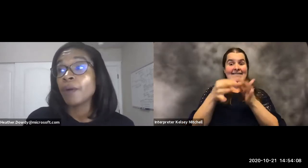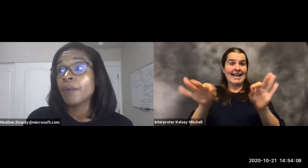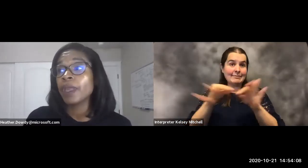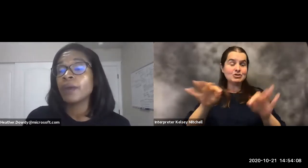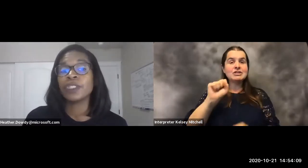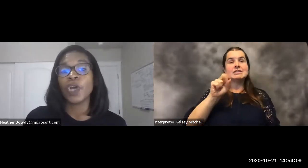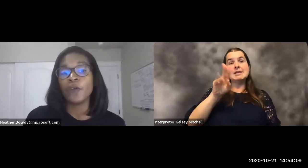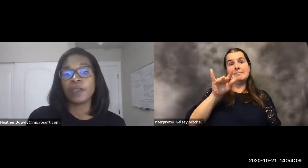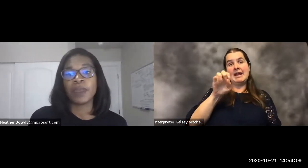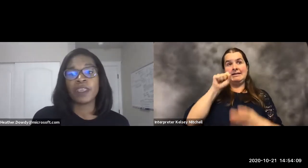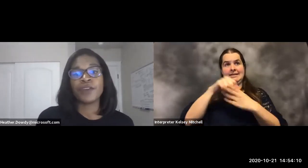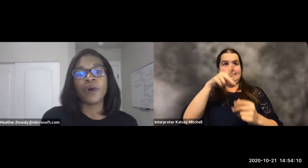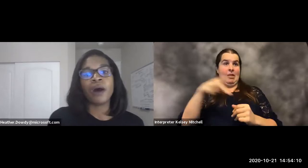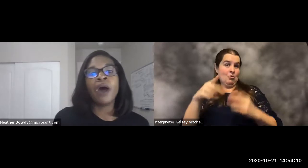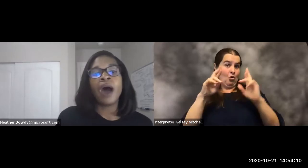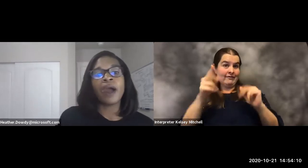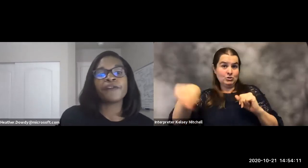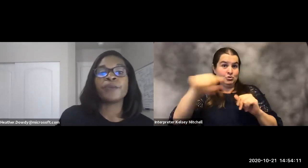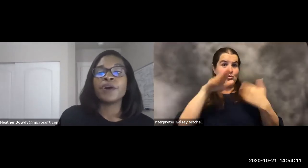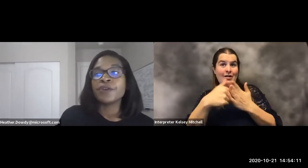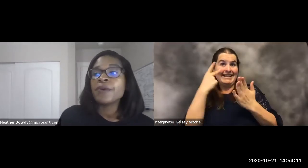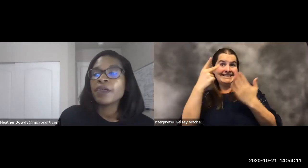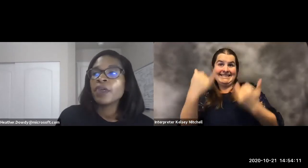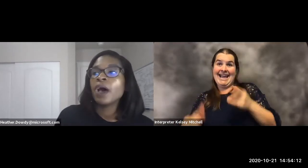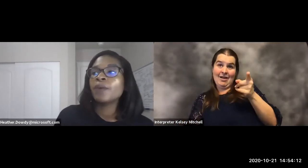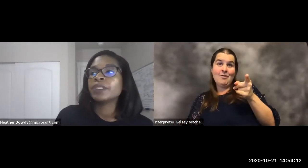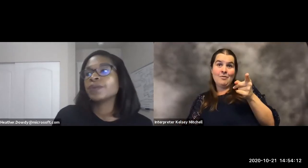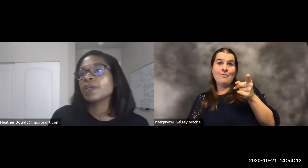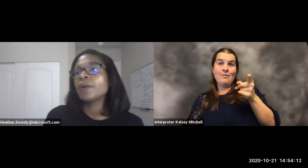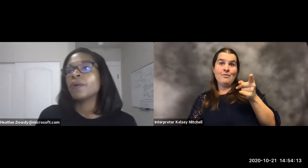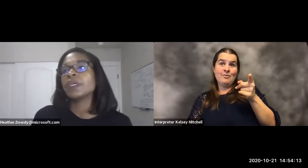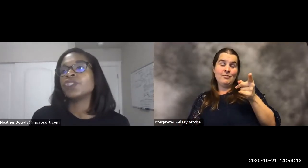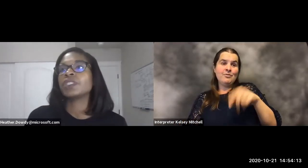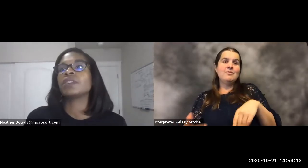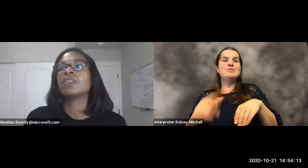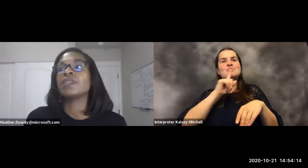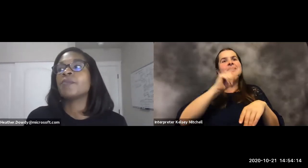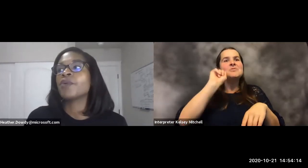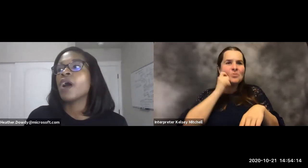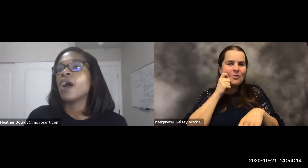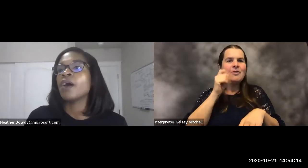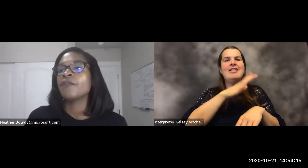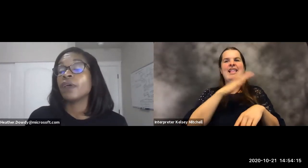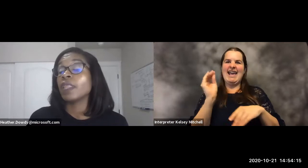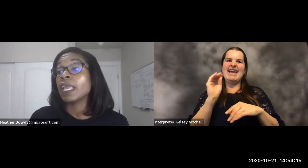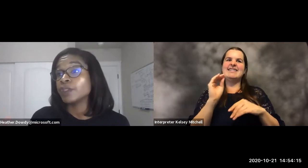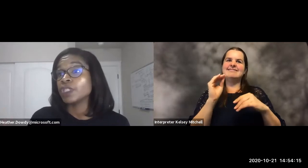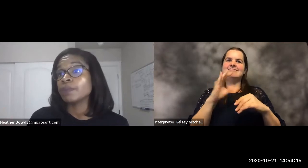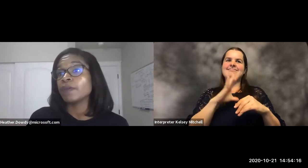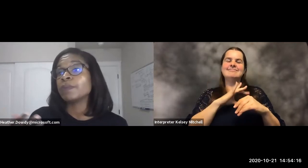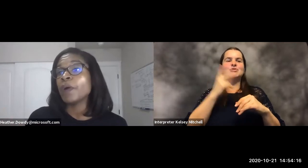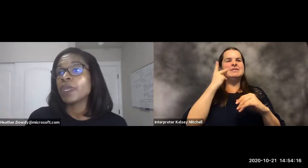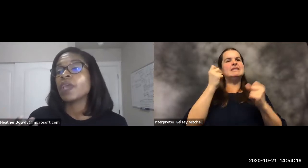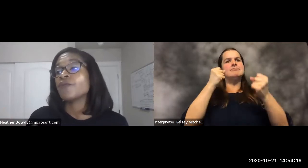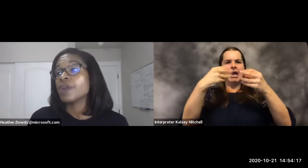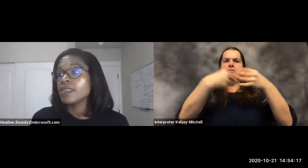in PowerPoint, which hopefully many of you all are familiar with. What's really cool is just the number of languages,